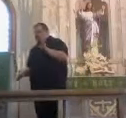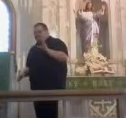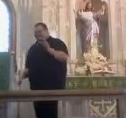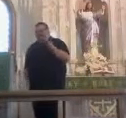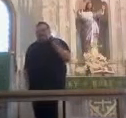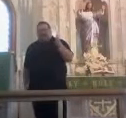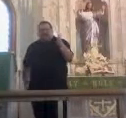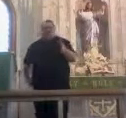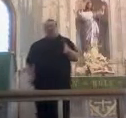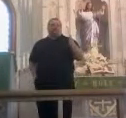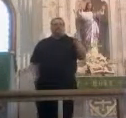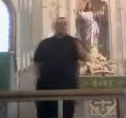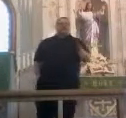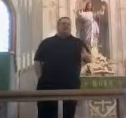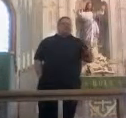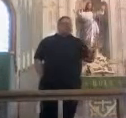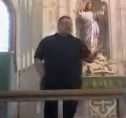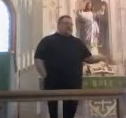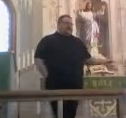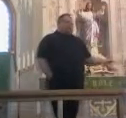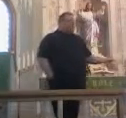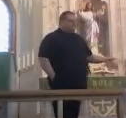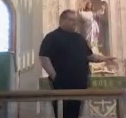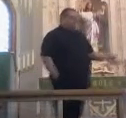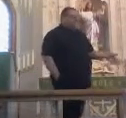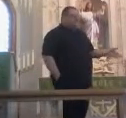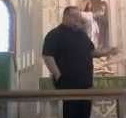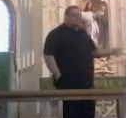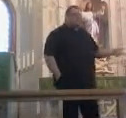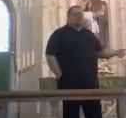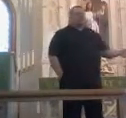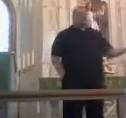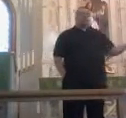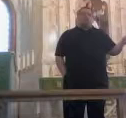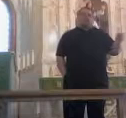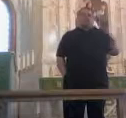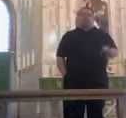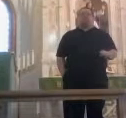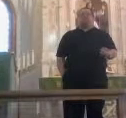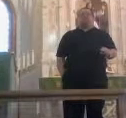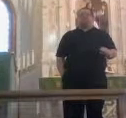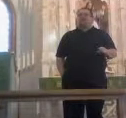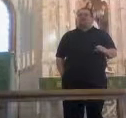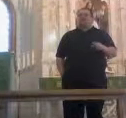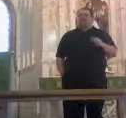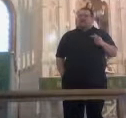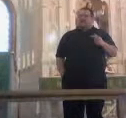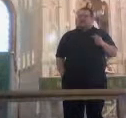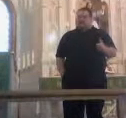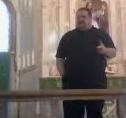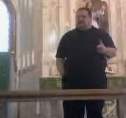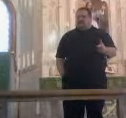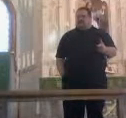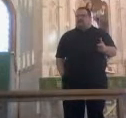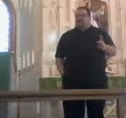it. After Solomon died, his son, Rehoboam, became king of Israel, and